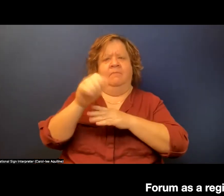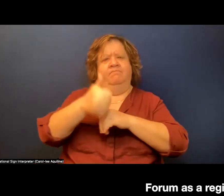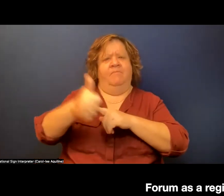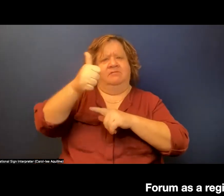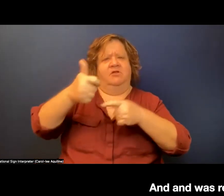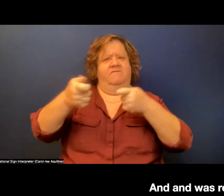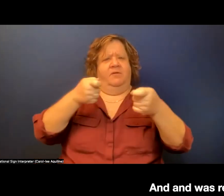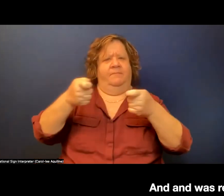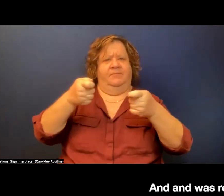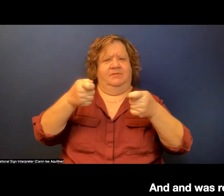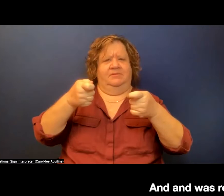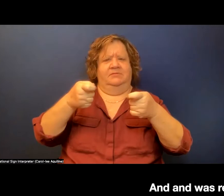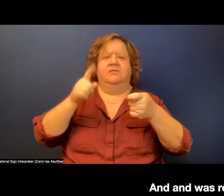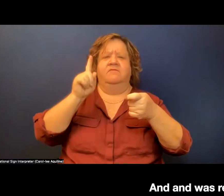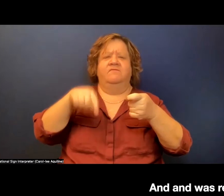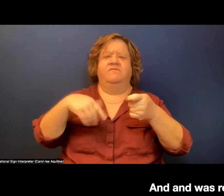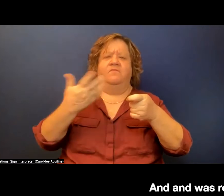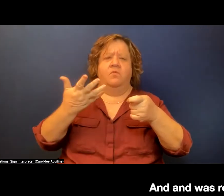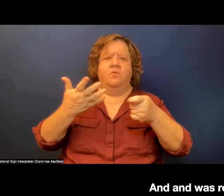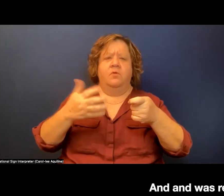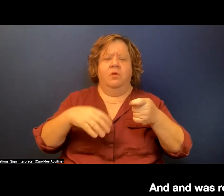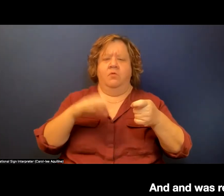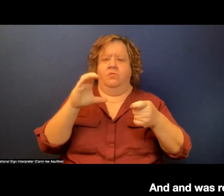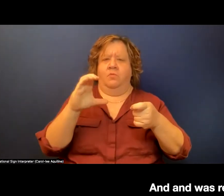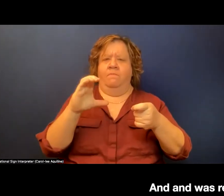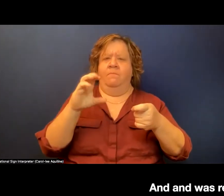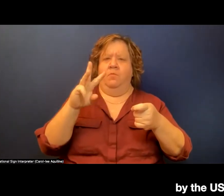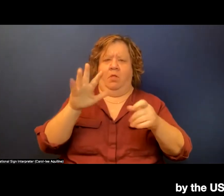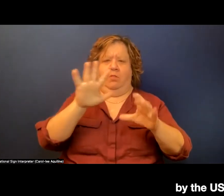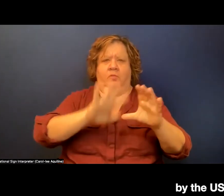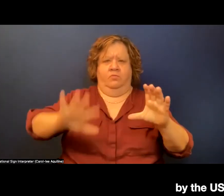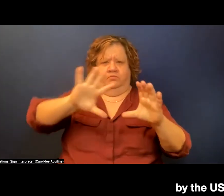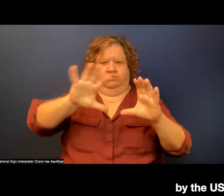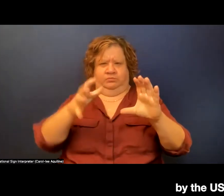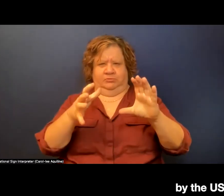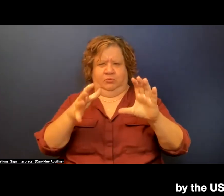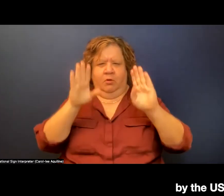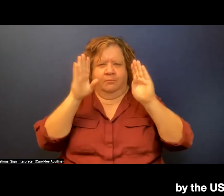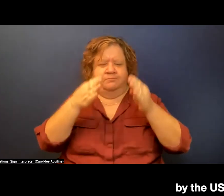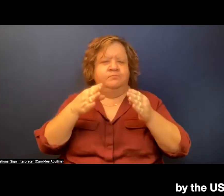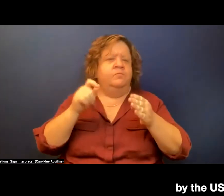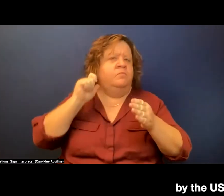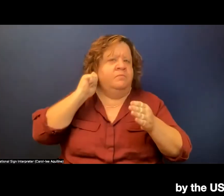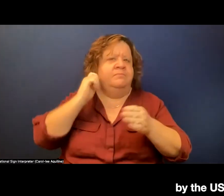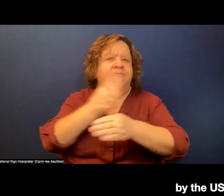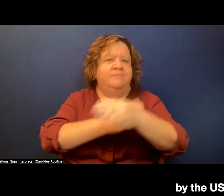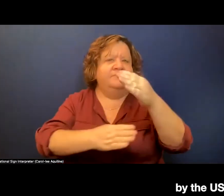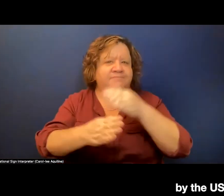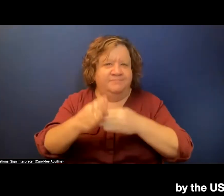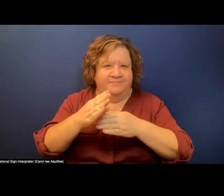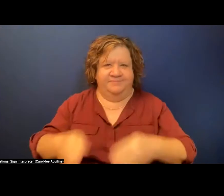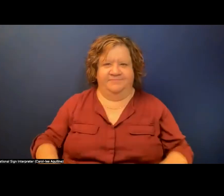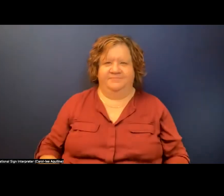representative of women with disabilities, and was recently recognized as a woman of courage by the US ambassador to Rwanda